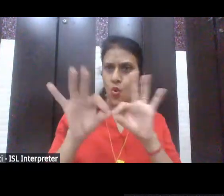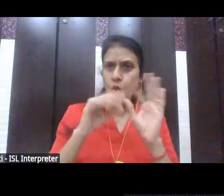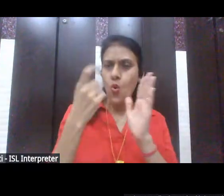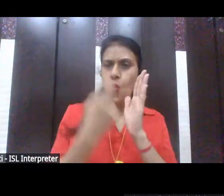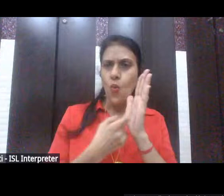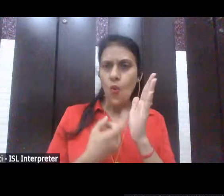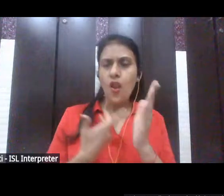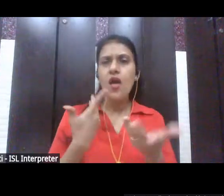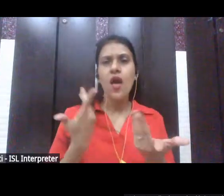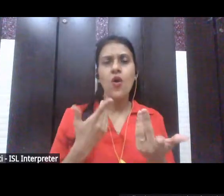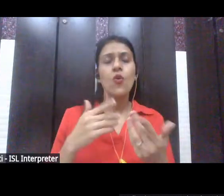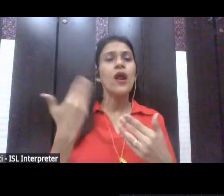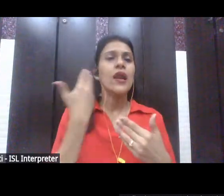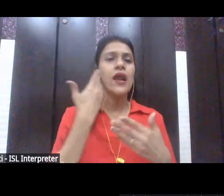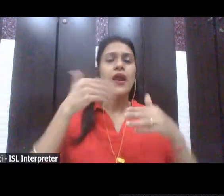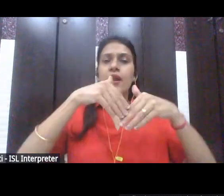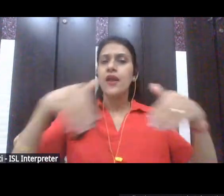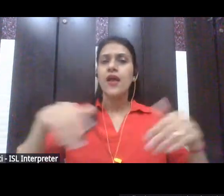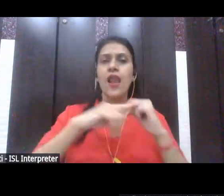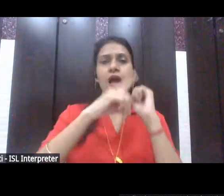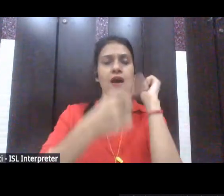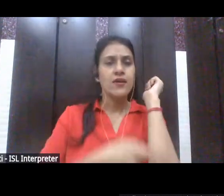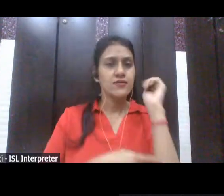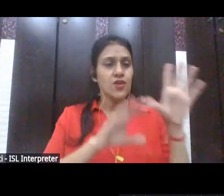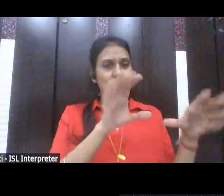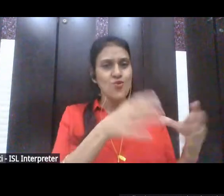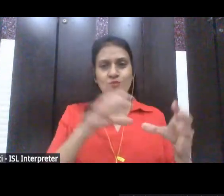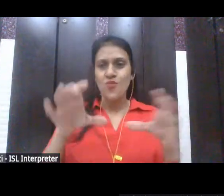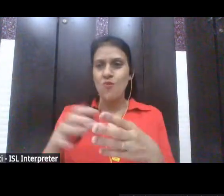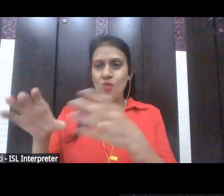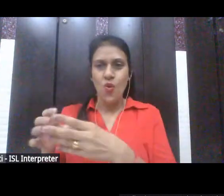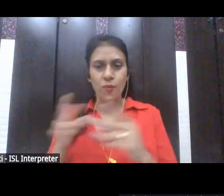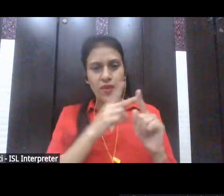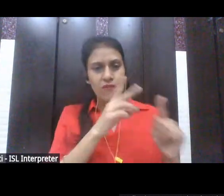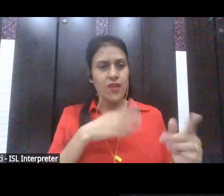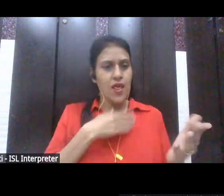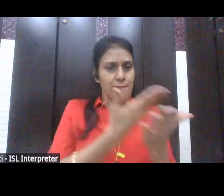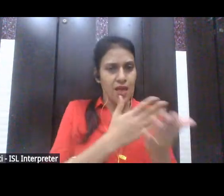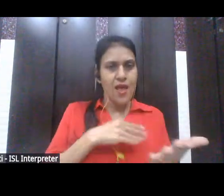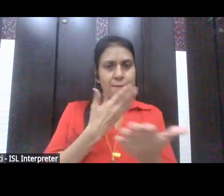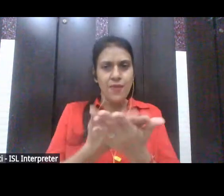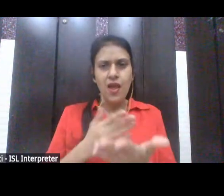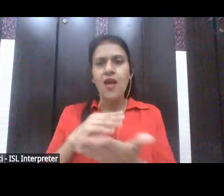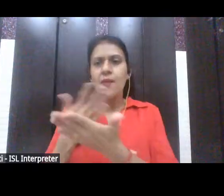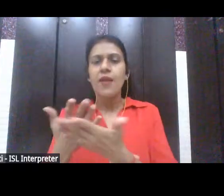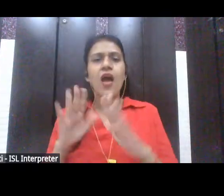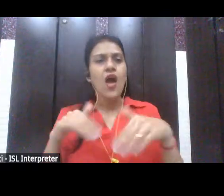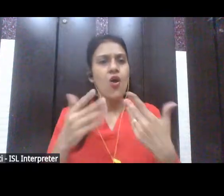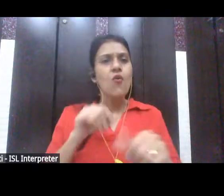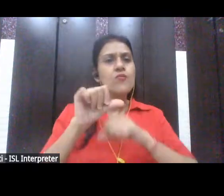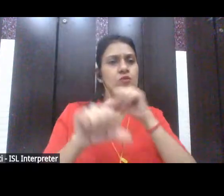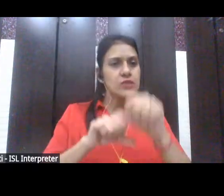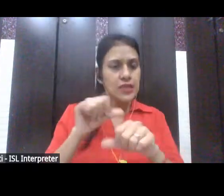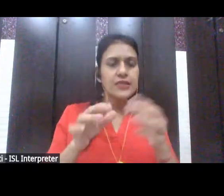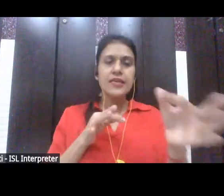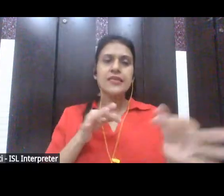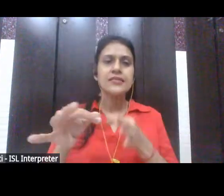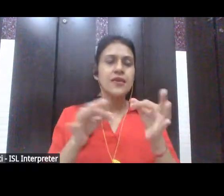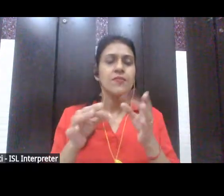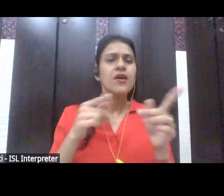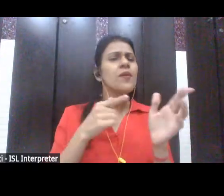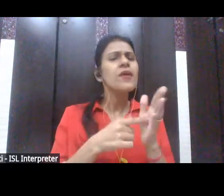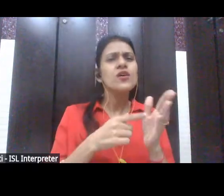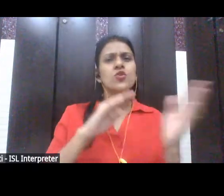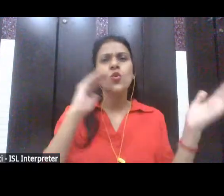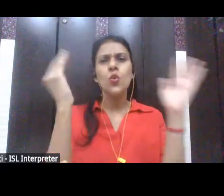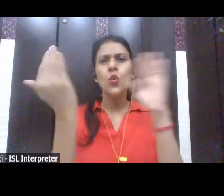and the timeline looks like, what are the different categories under which you all can apply, and basically, to understand the concept of